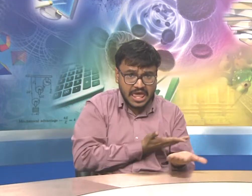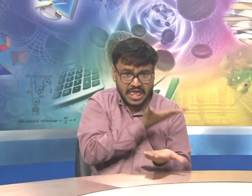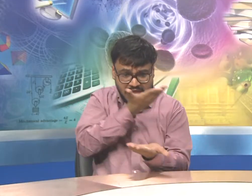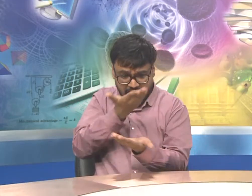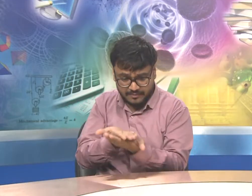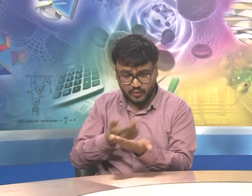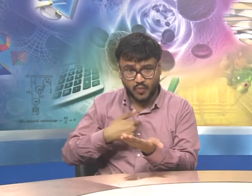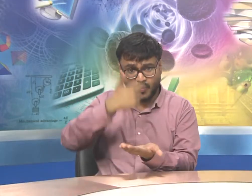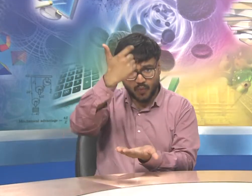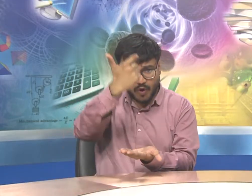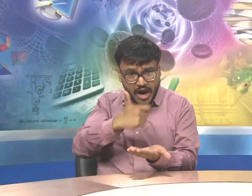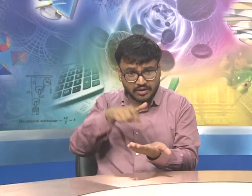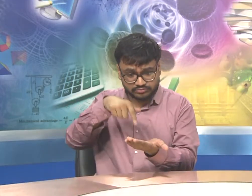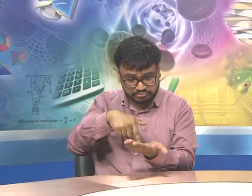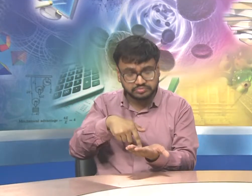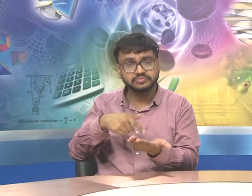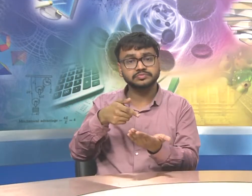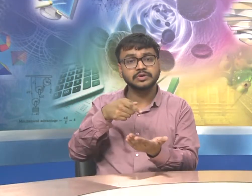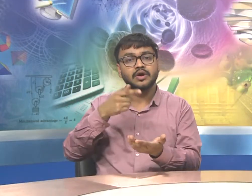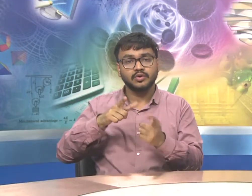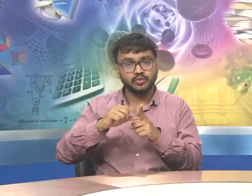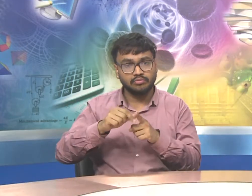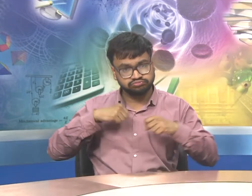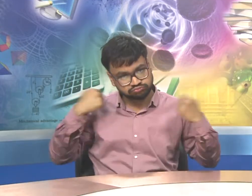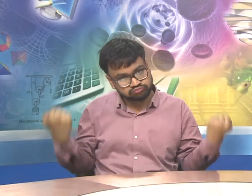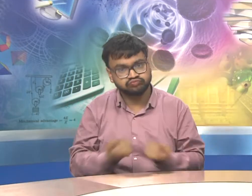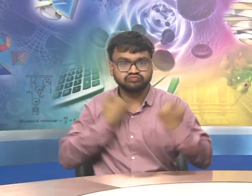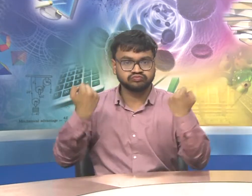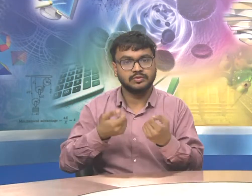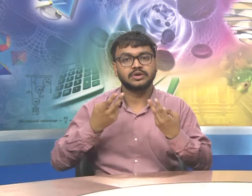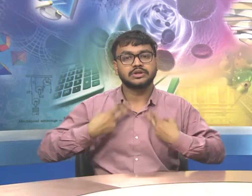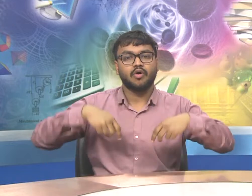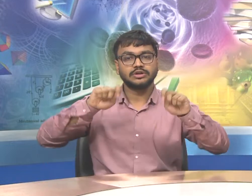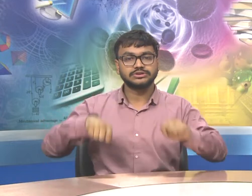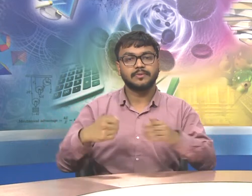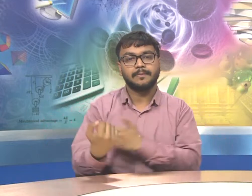Now a person can approach the court through a letter.